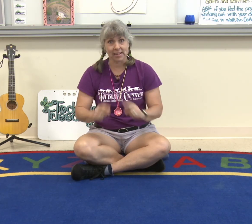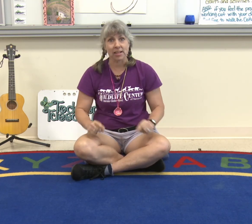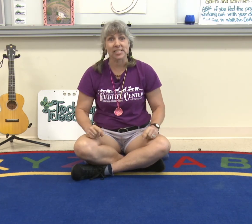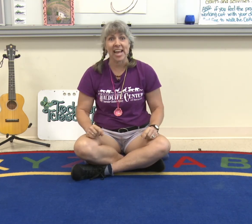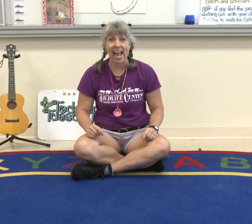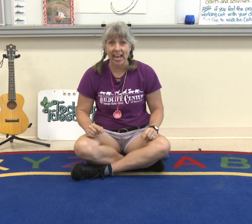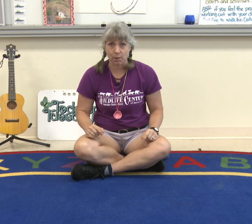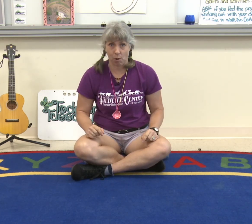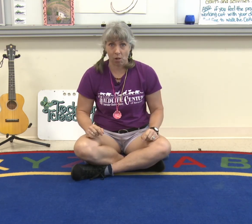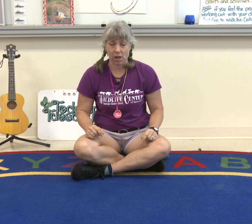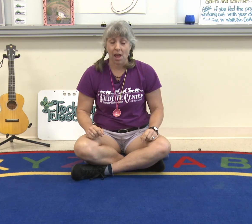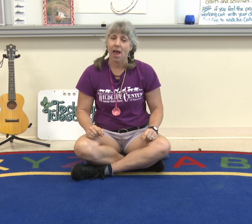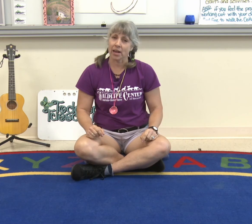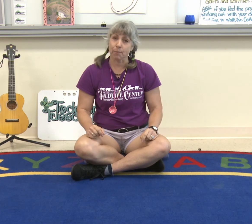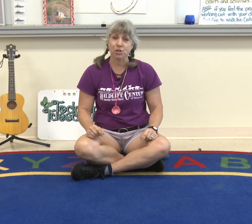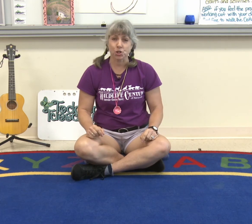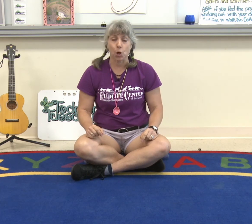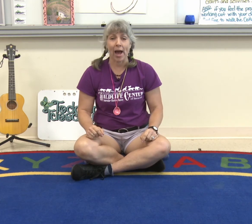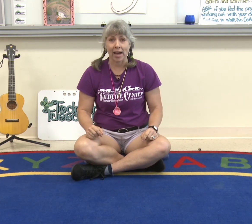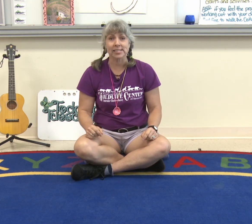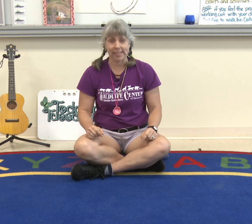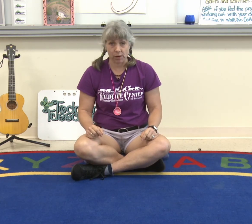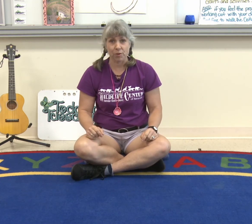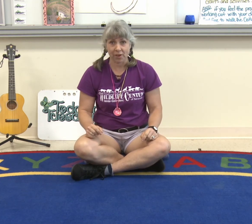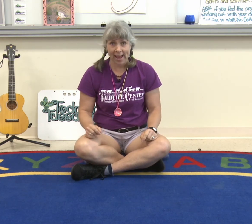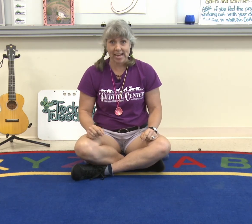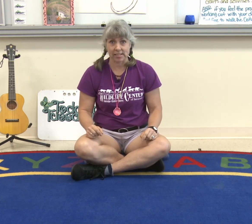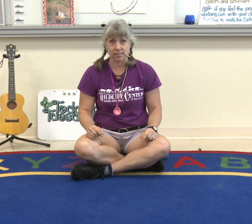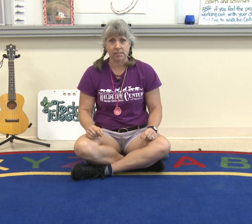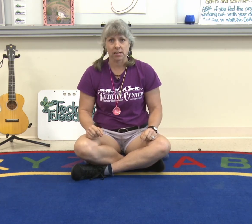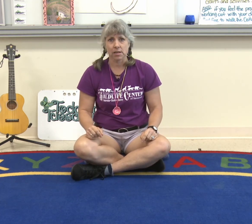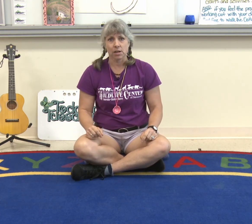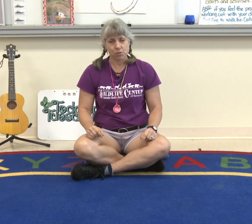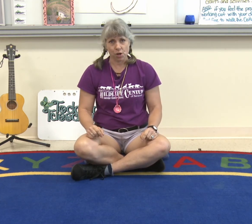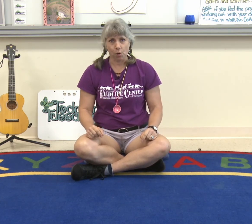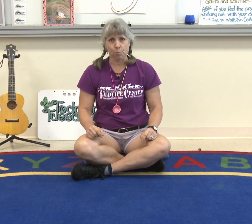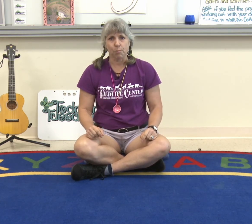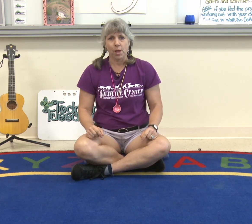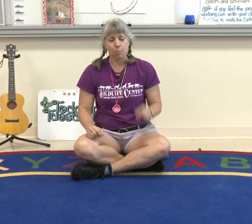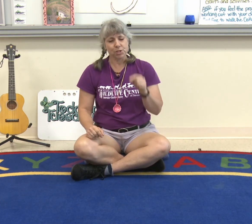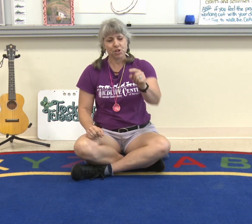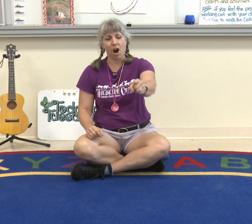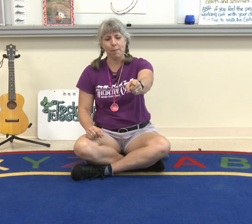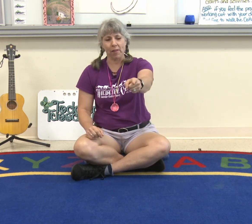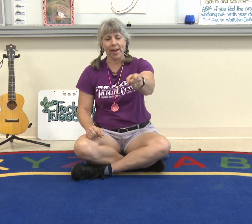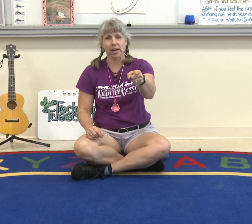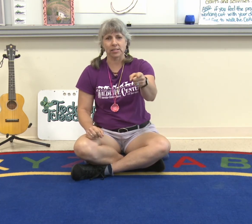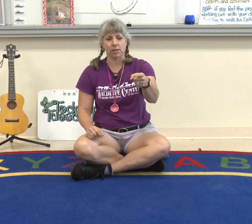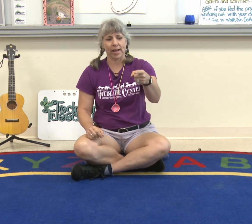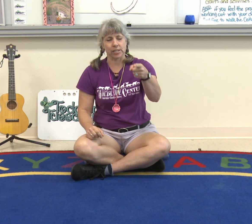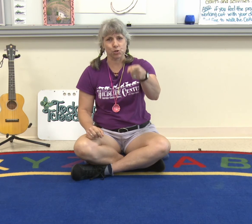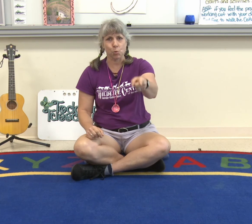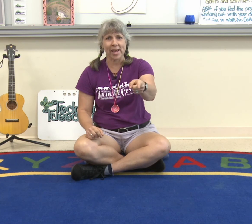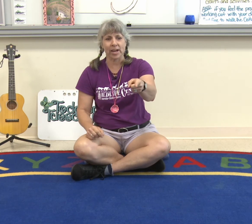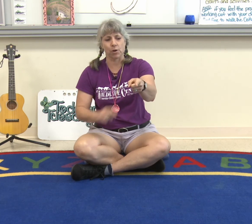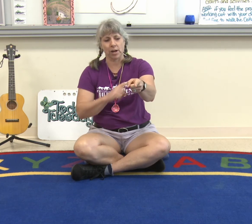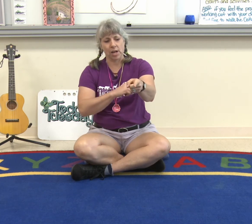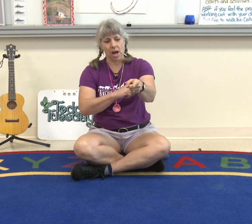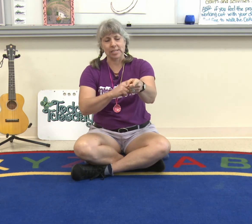that's an animal. And I'm going to show you how to say it with your hands. So, put your arm out like a twig or a